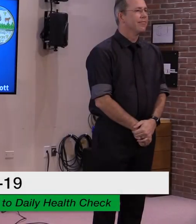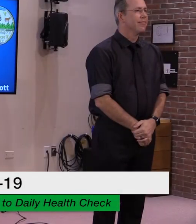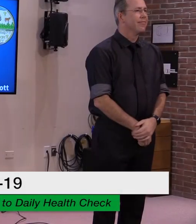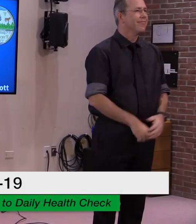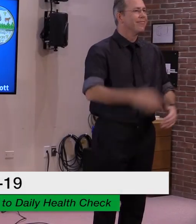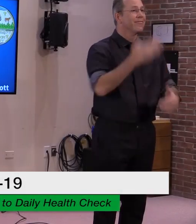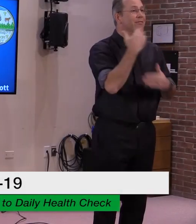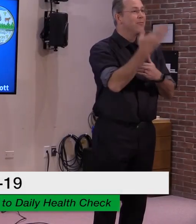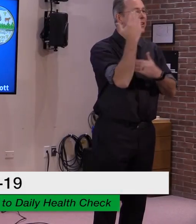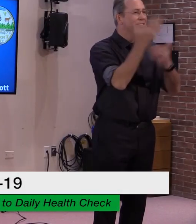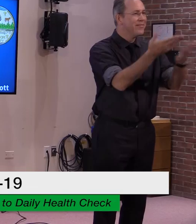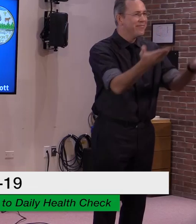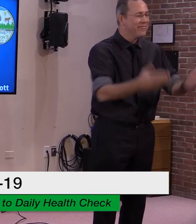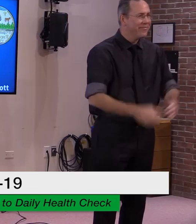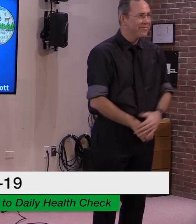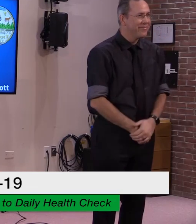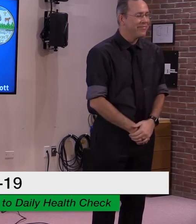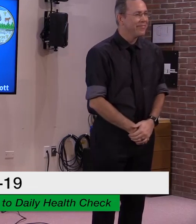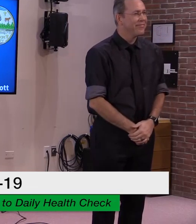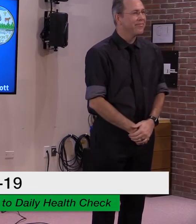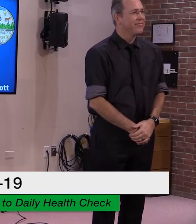good morning everyone